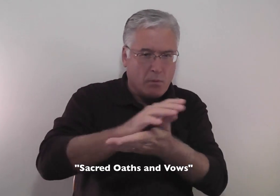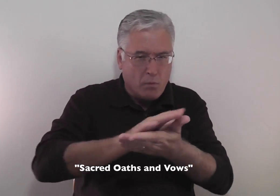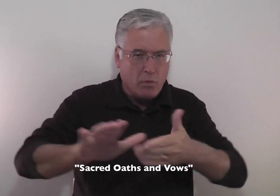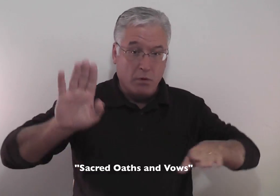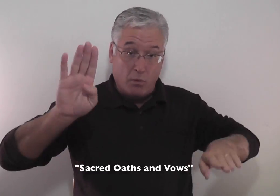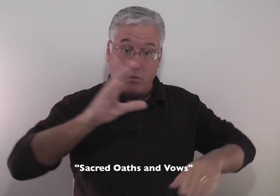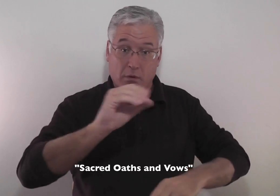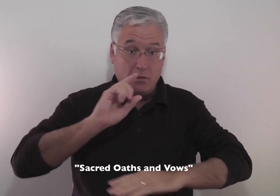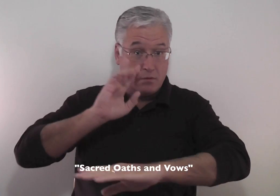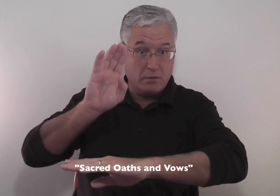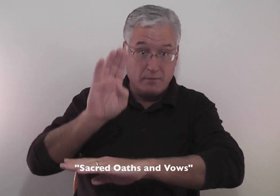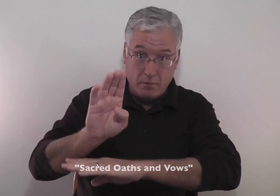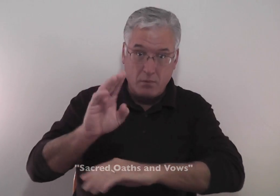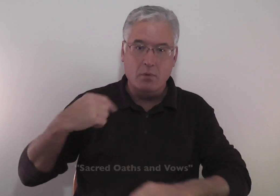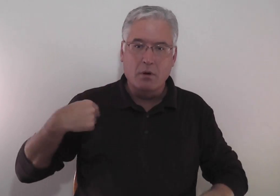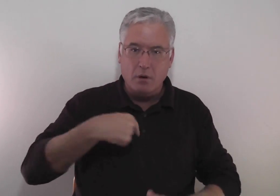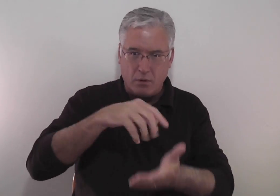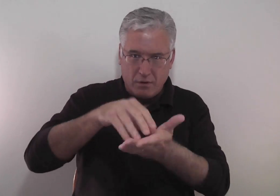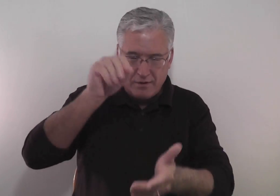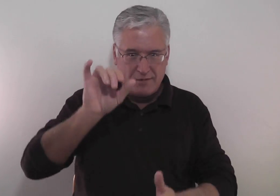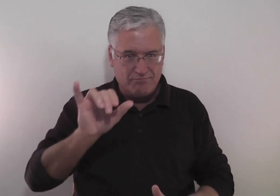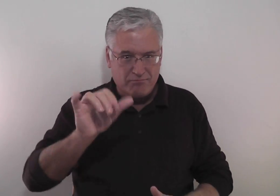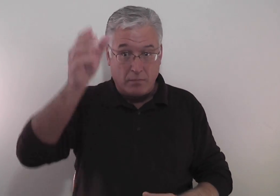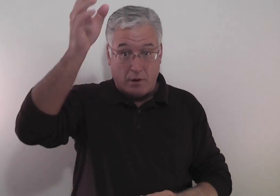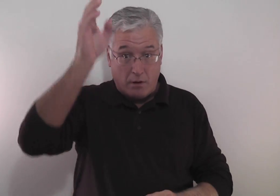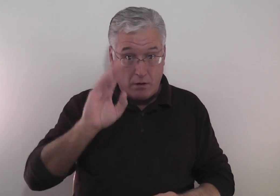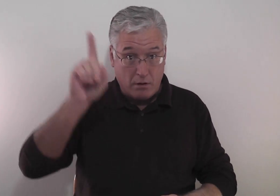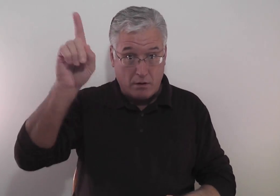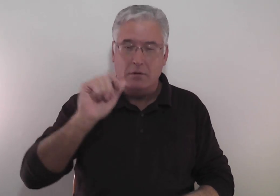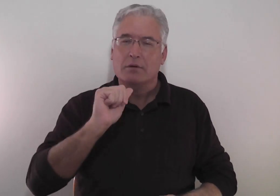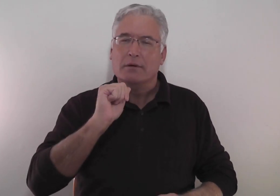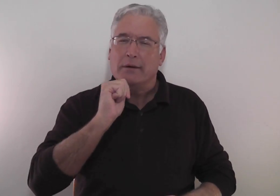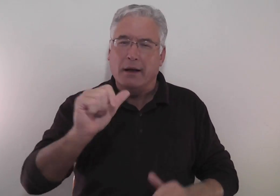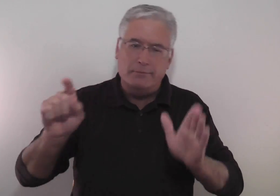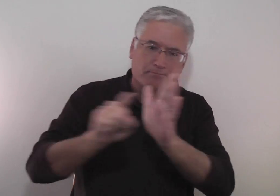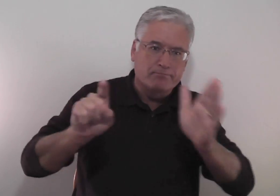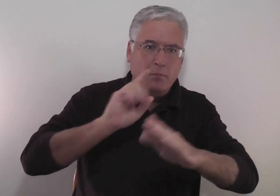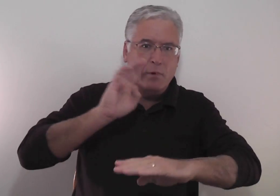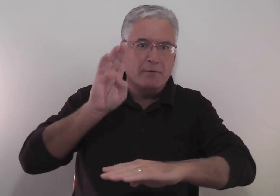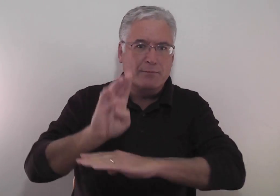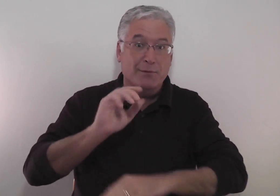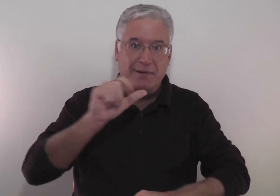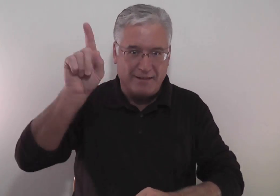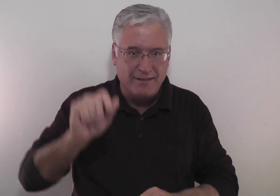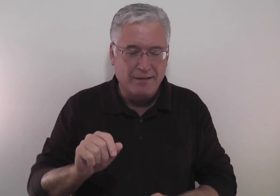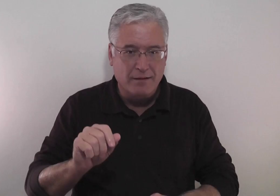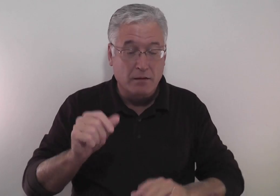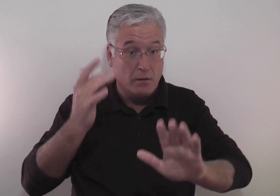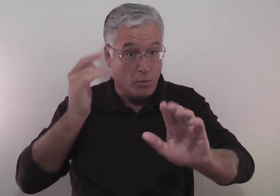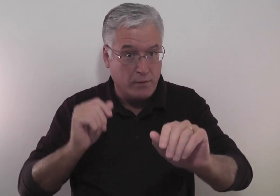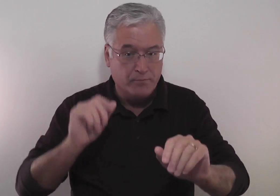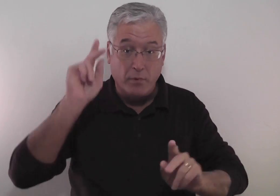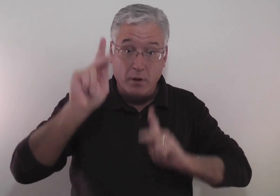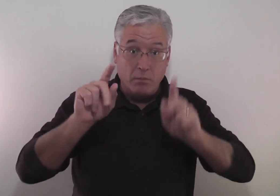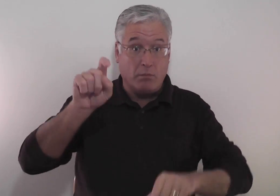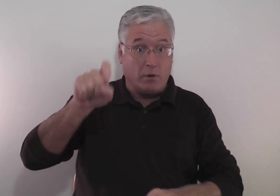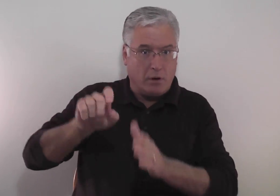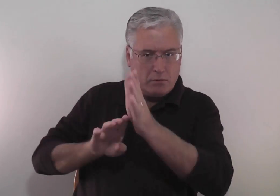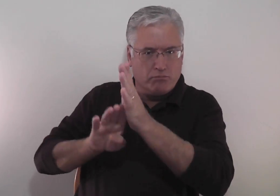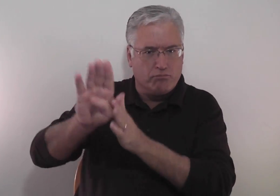sacred oaths and vows, we talked about it and we learned that it's not forbidden to make oaths. And the reason is because people need